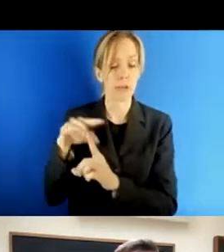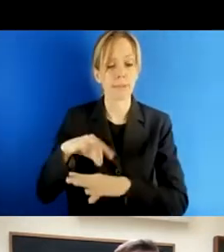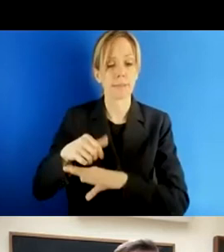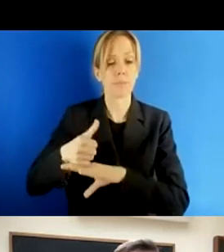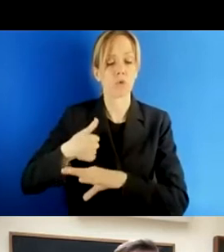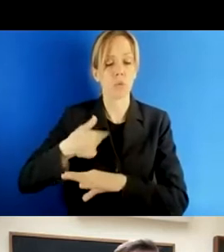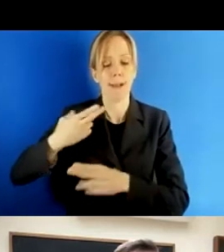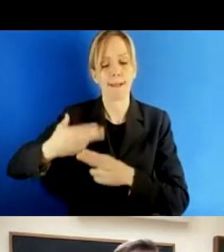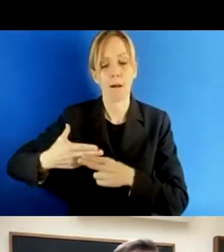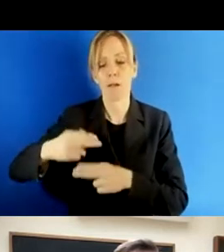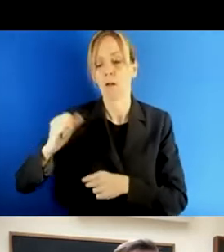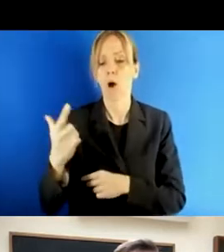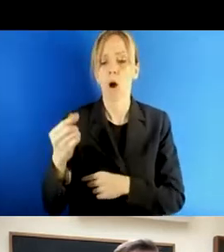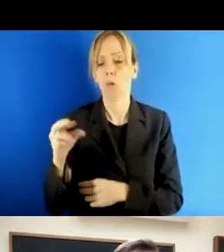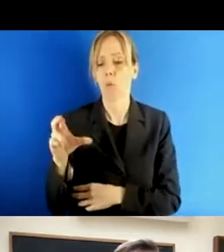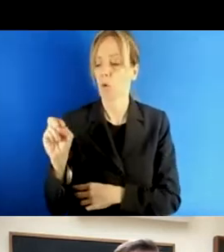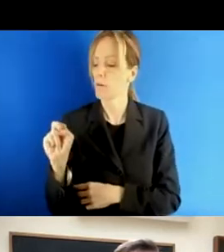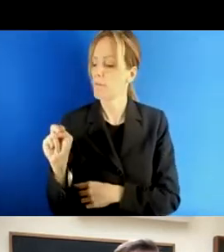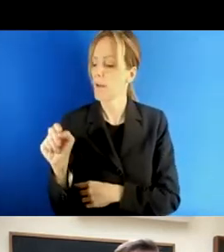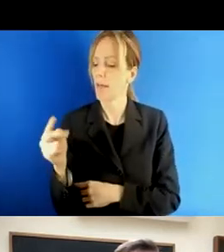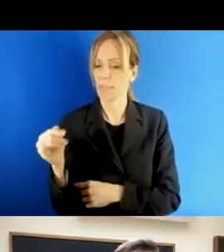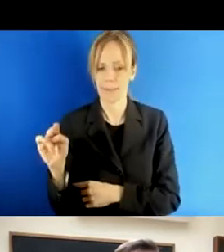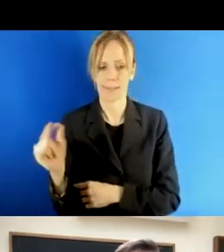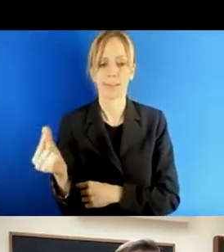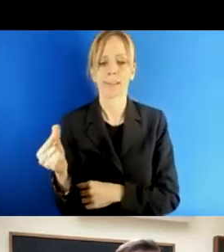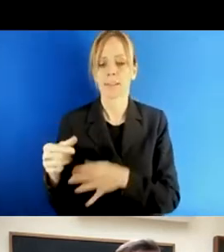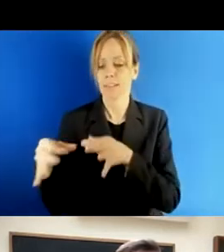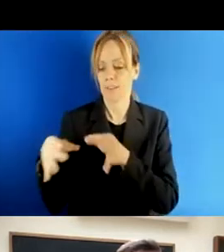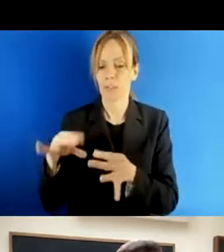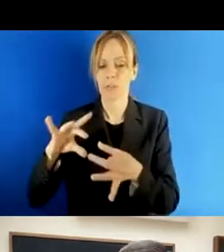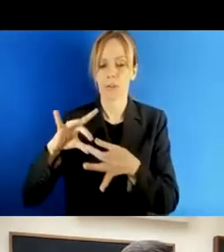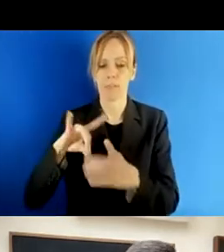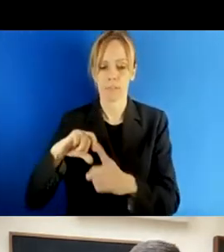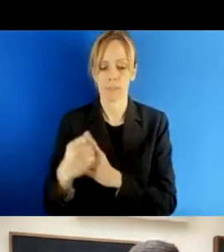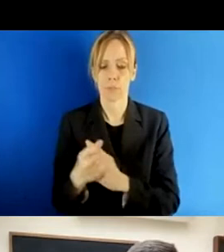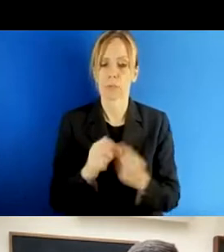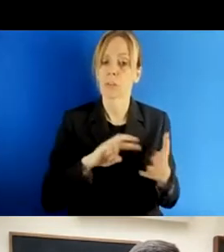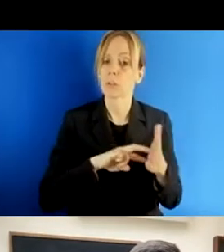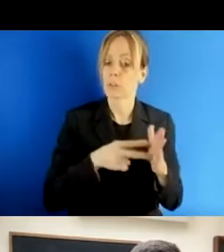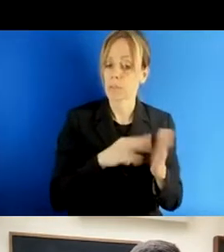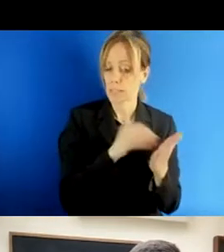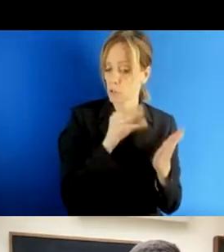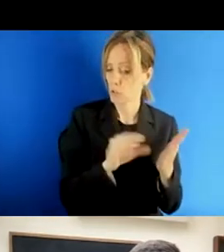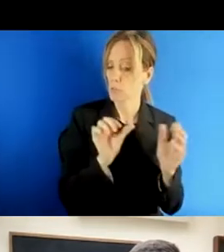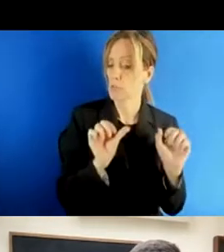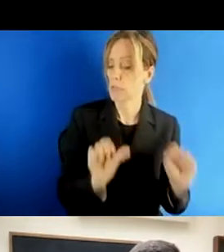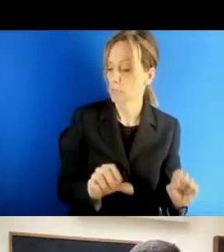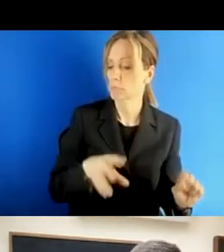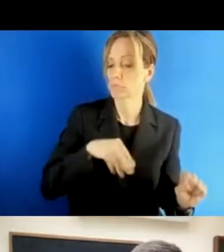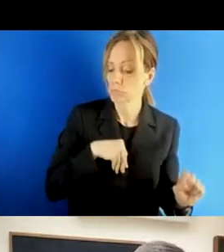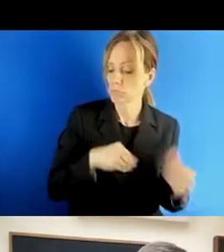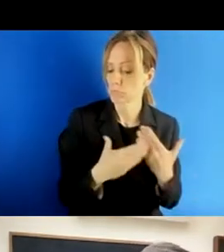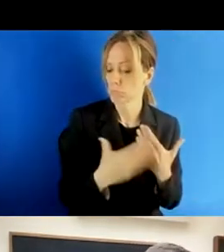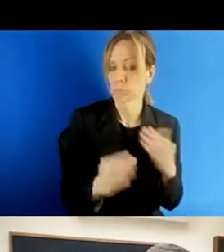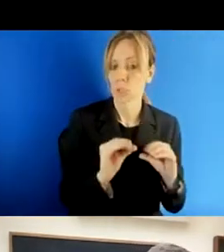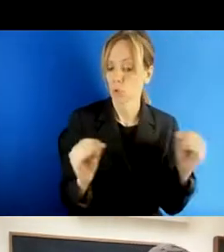accommodations definition of the situation. This means the student can either comply with taking the class without accommodation